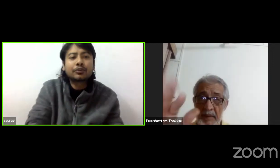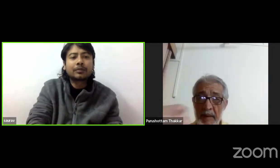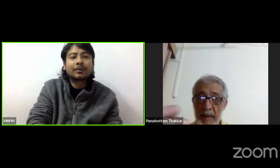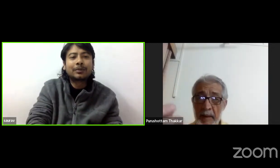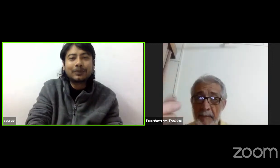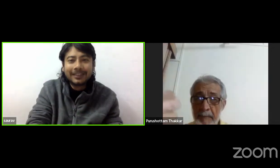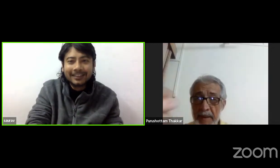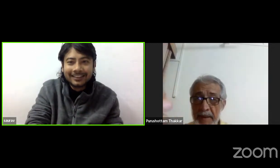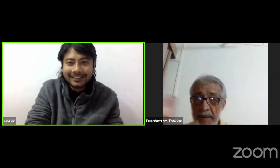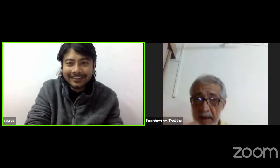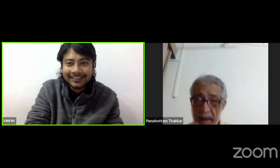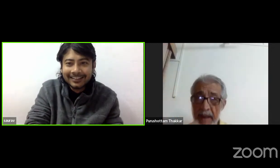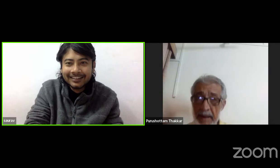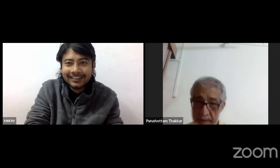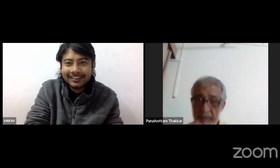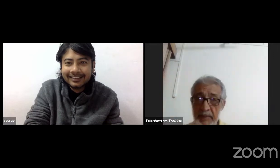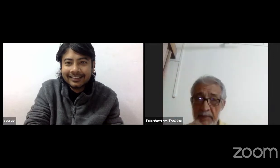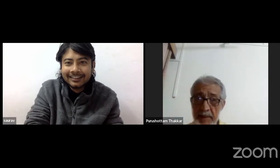Prabhu. Yeah.